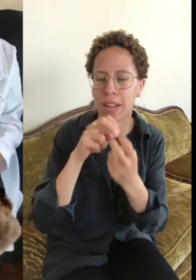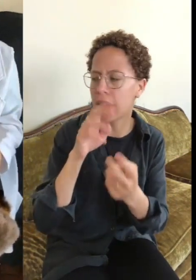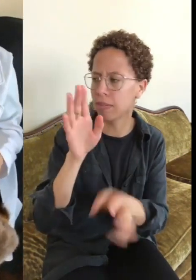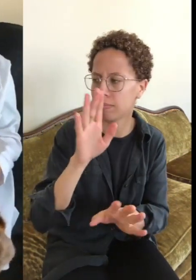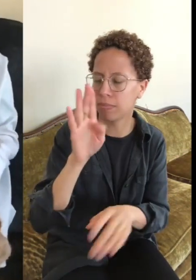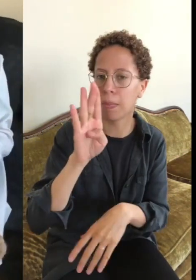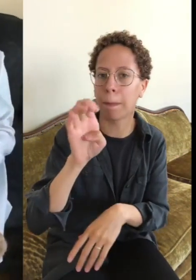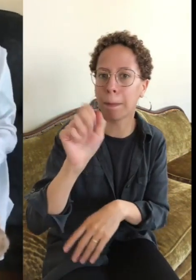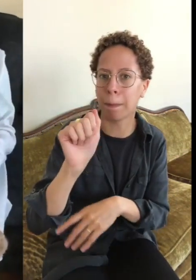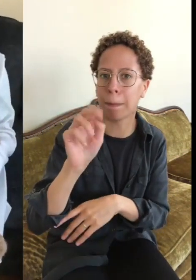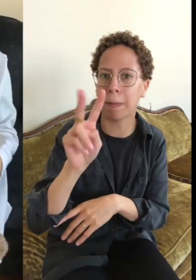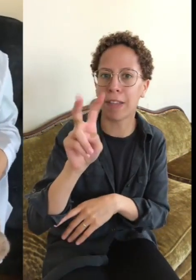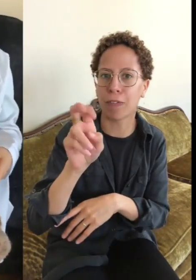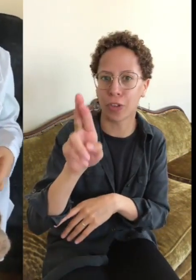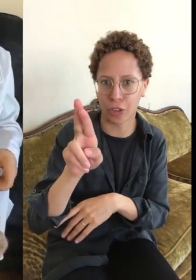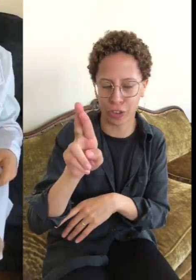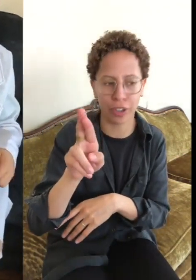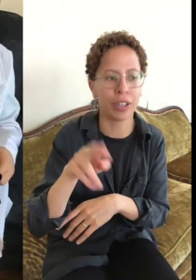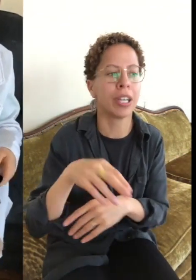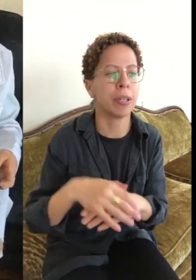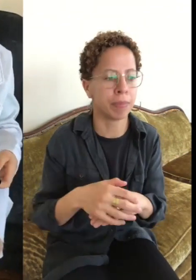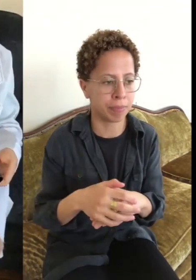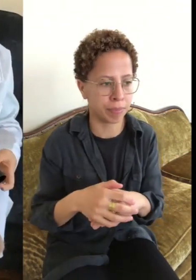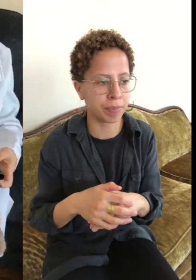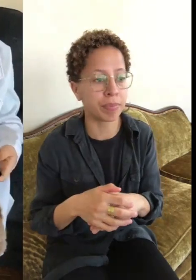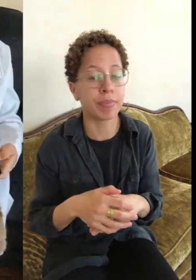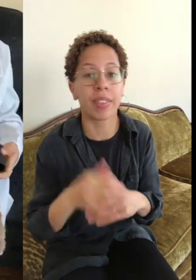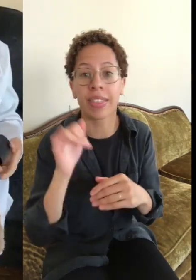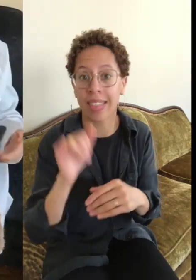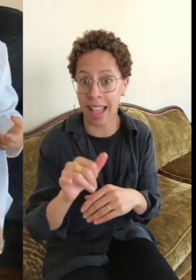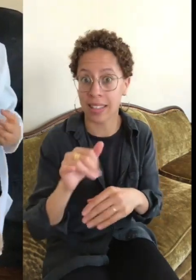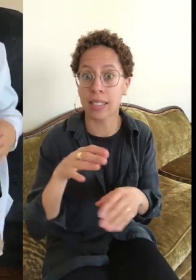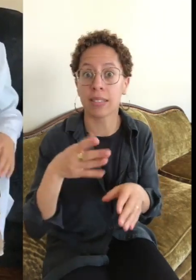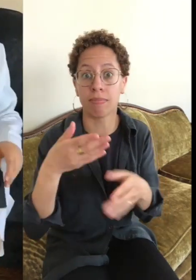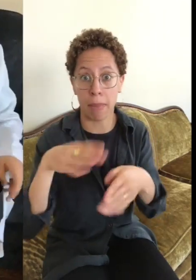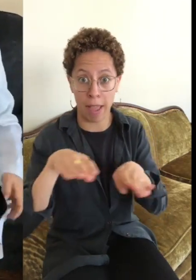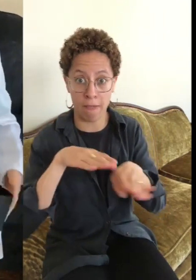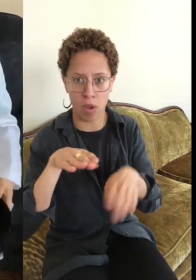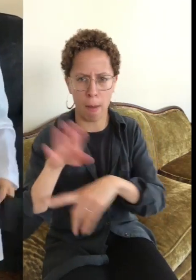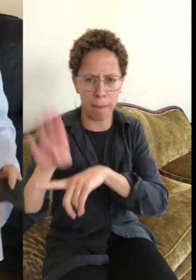So you just showed a behavioral adaptation. Can you explain it?